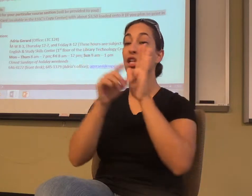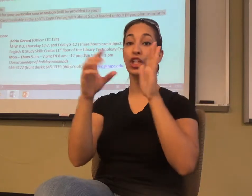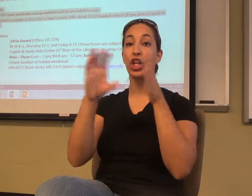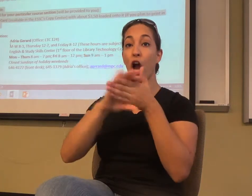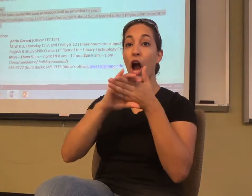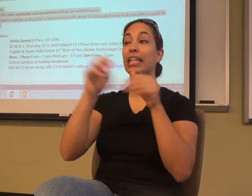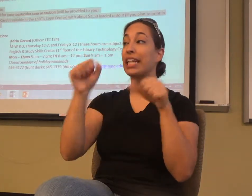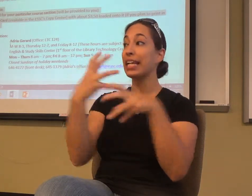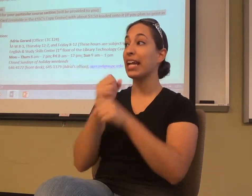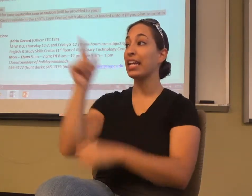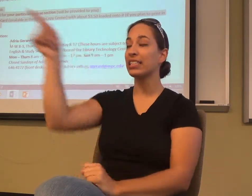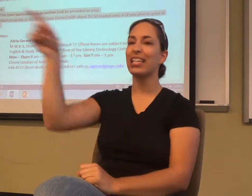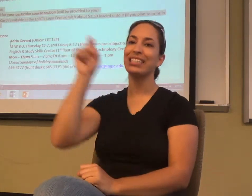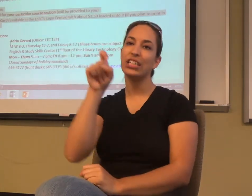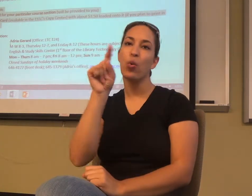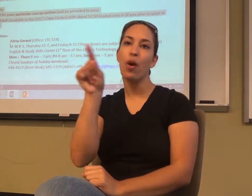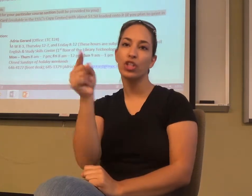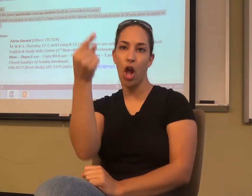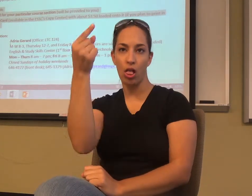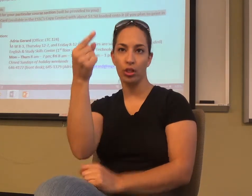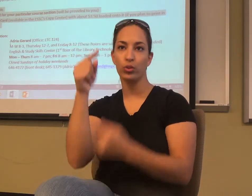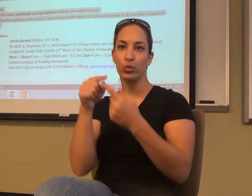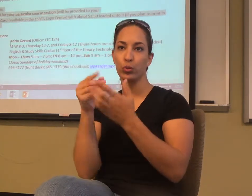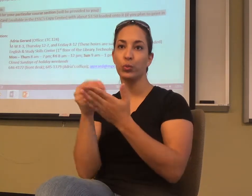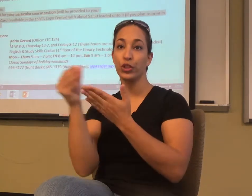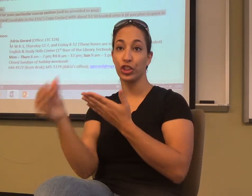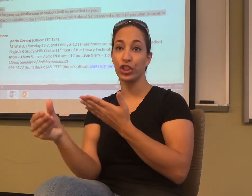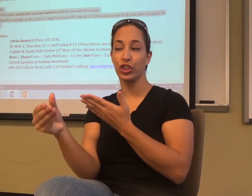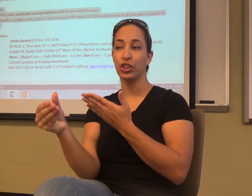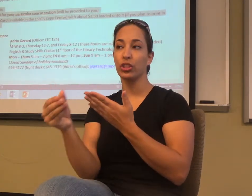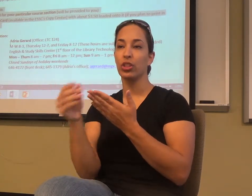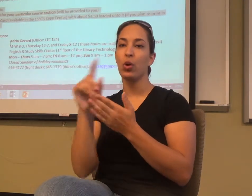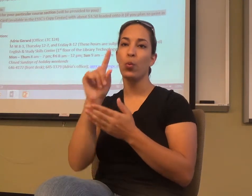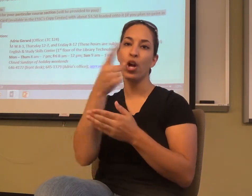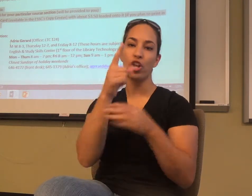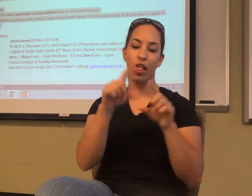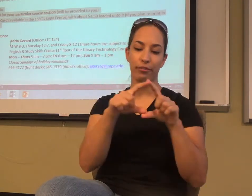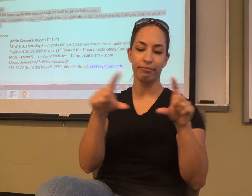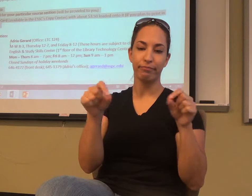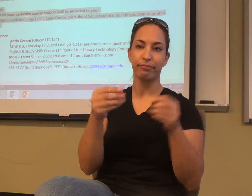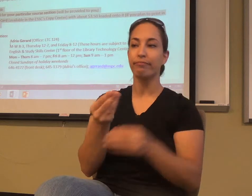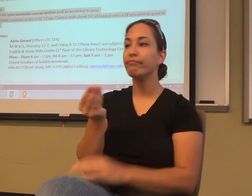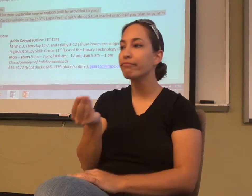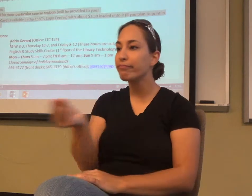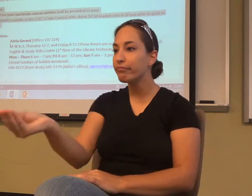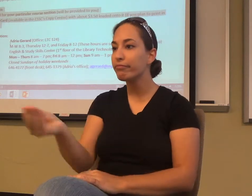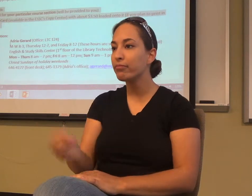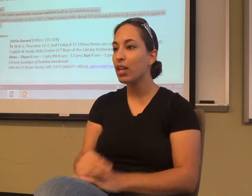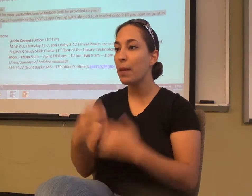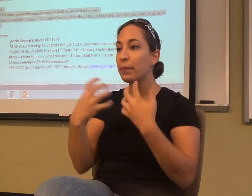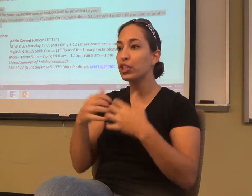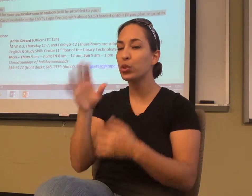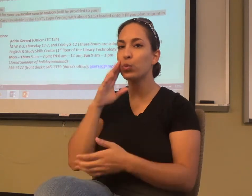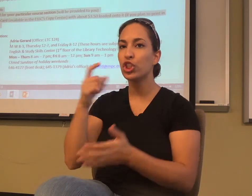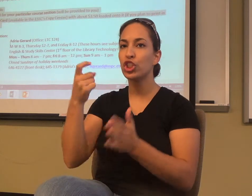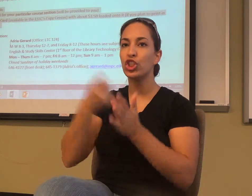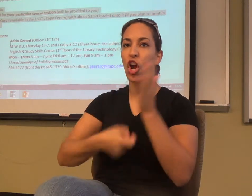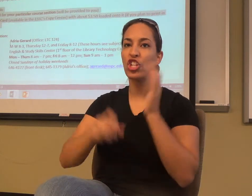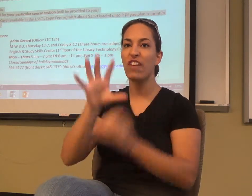need $1 in order to purchase a print card, a $1 bill. You put in your dollar bill. The machine will charge you 50 cents for the plastic